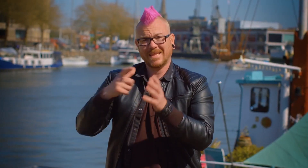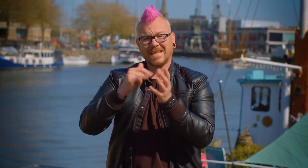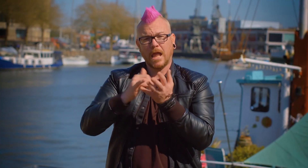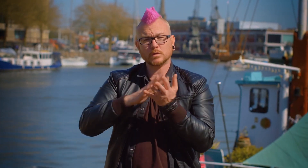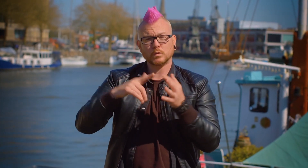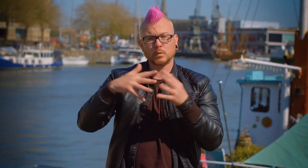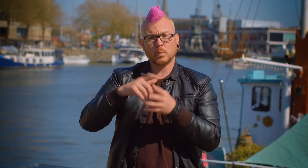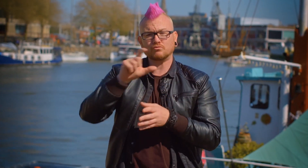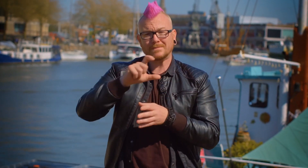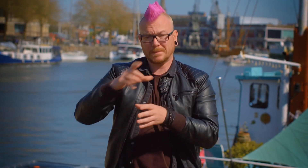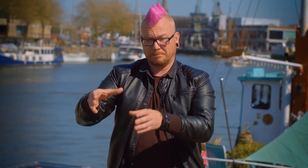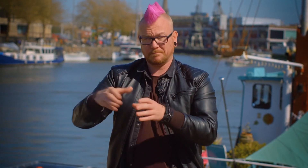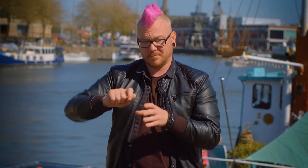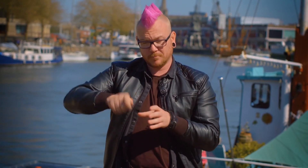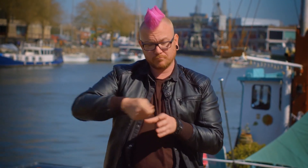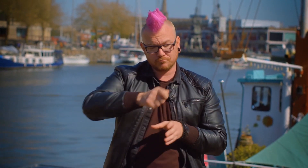Add a scoop of your cashew nut cream